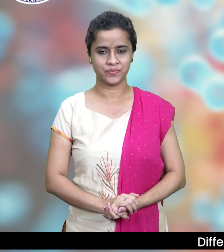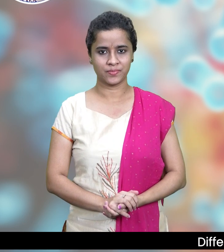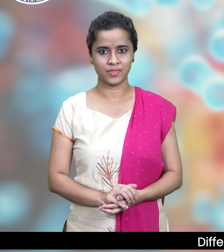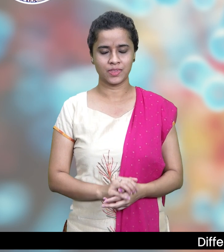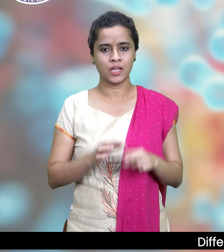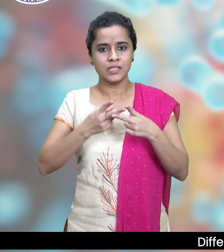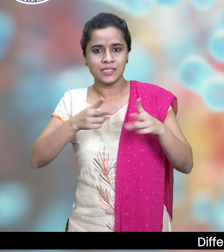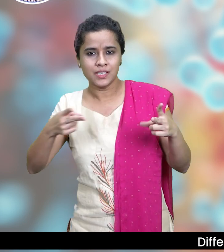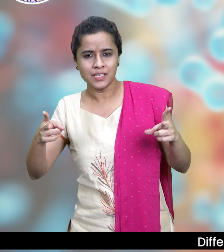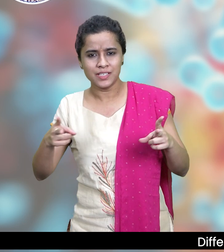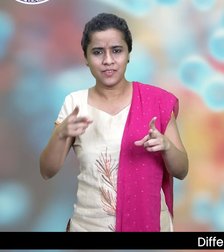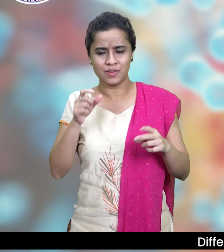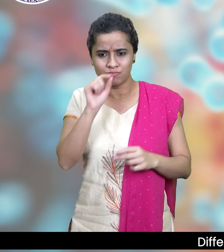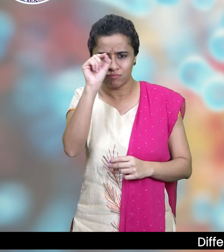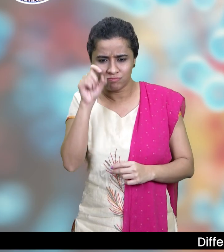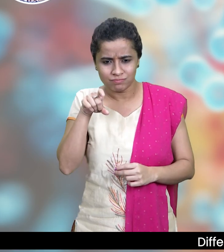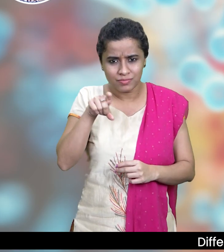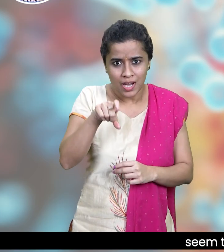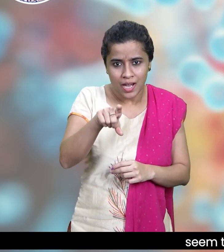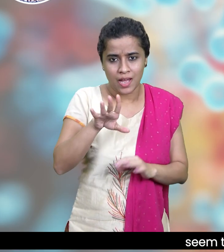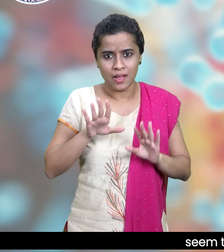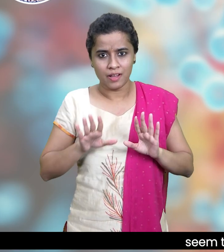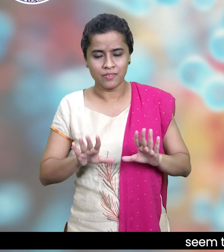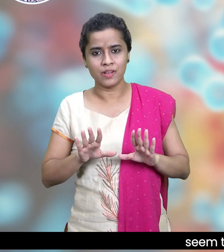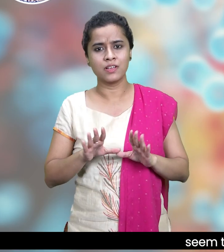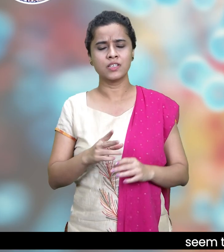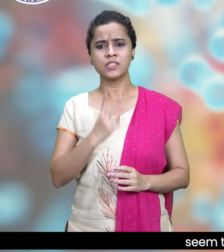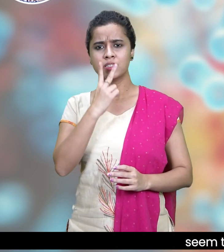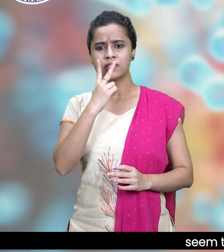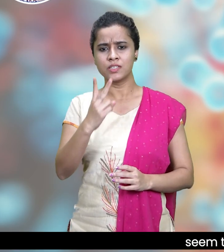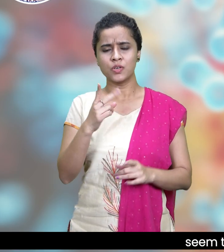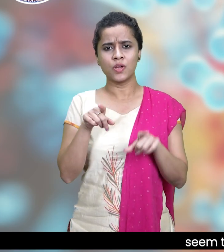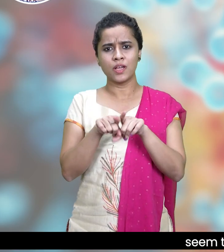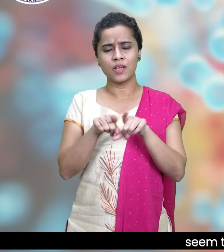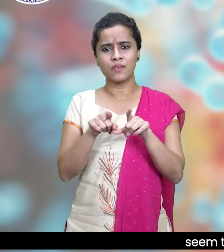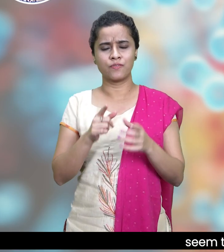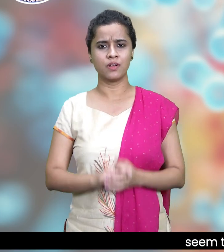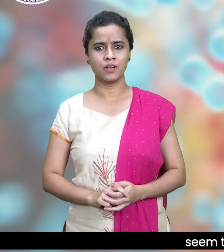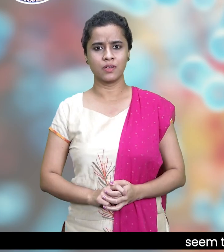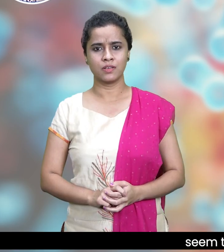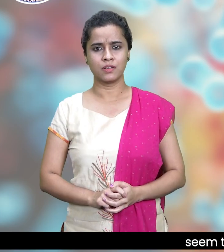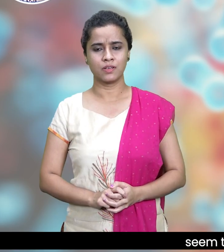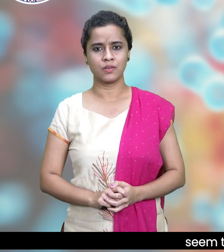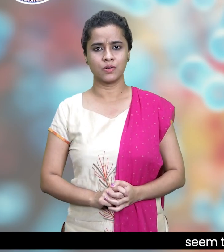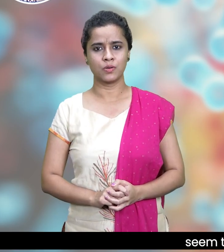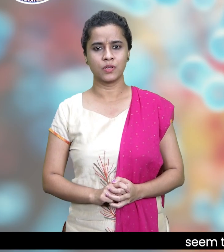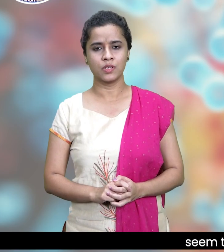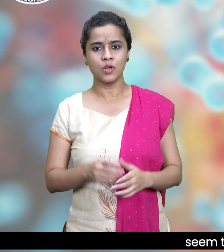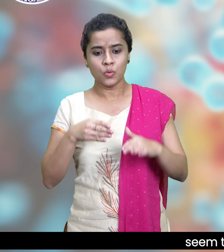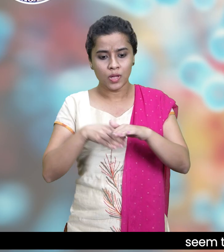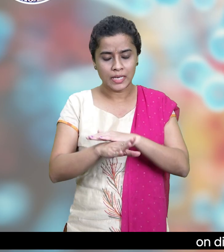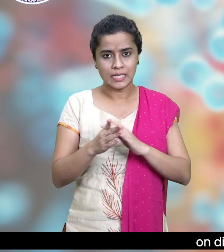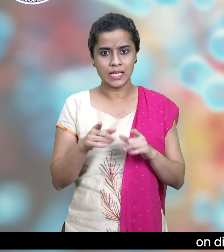Different species of microbes seem to have evolved to home